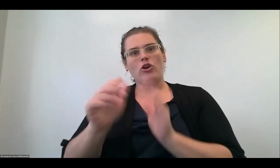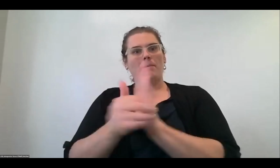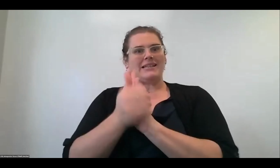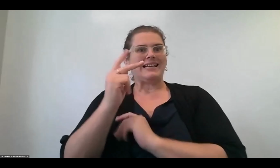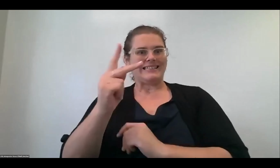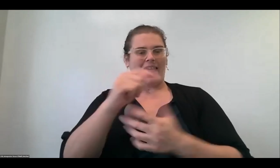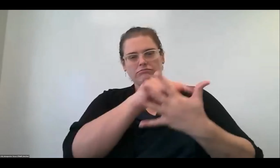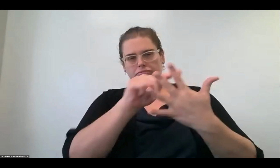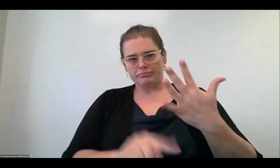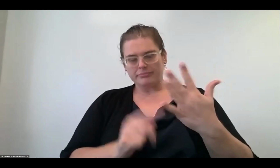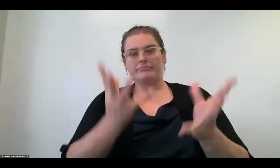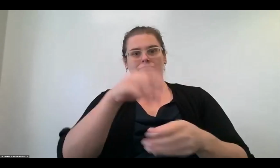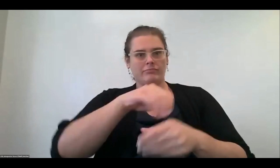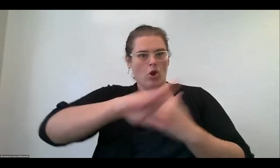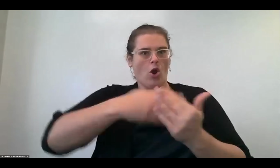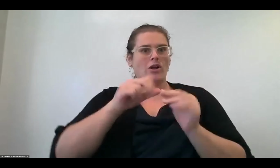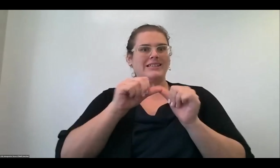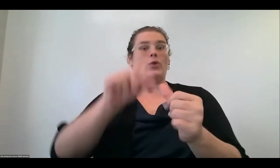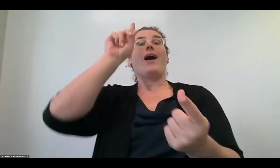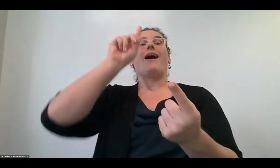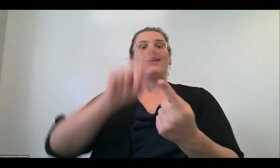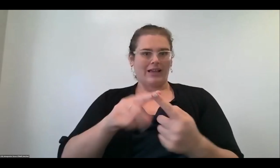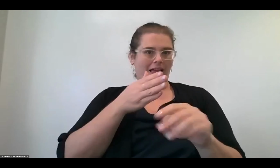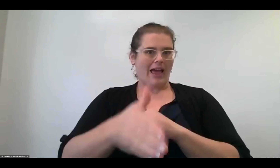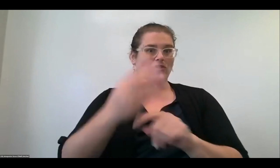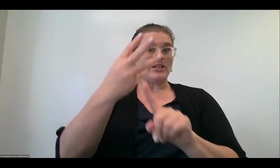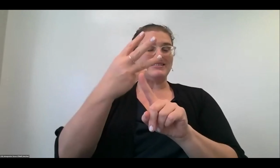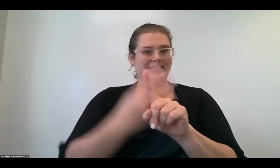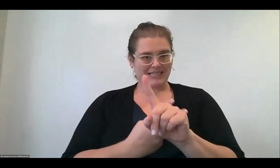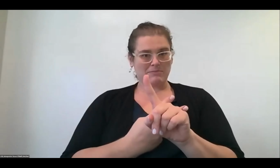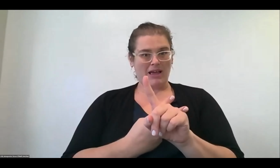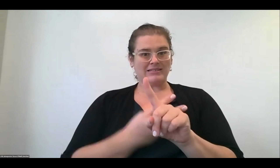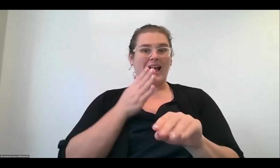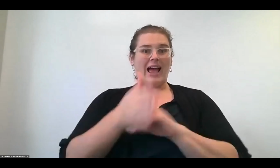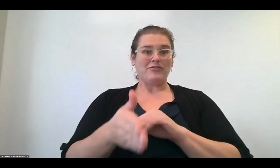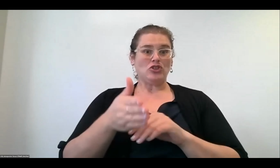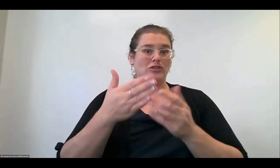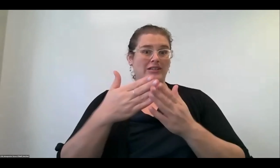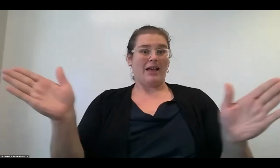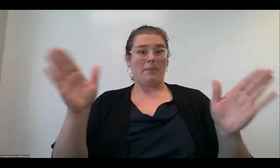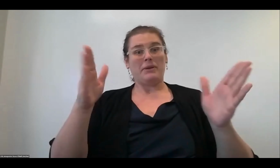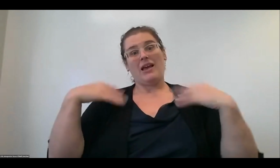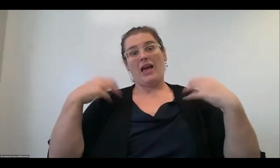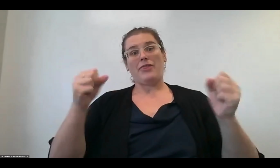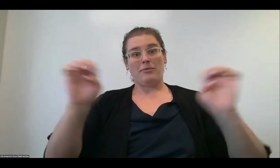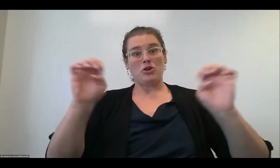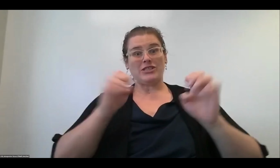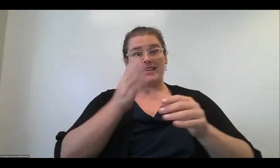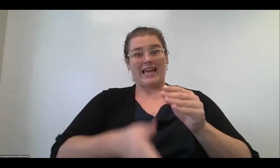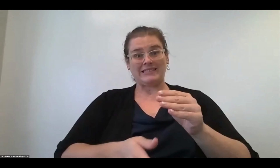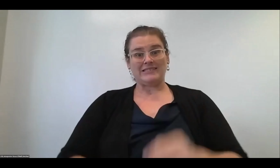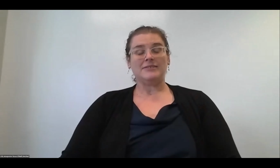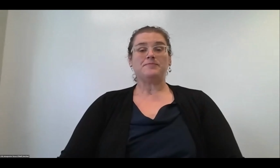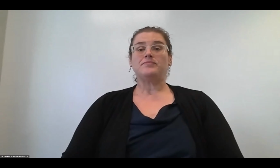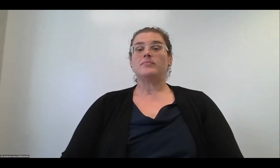until 6 months after the end of the public health emergency. At this time, the public health emergency has been extended until